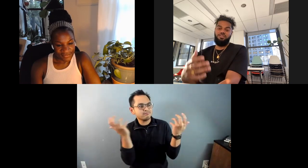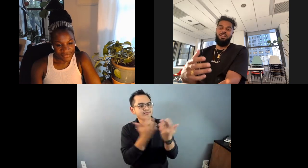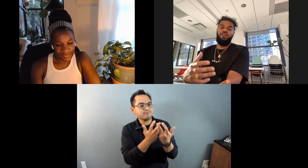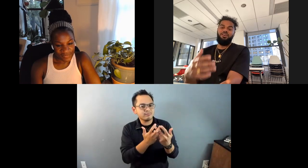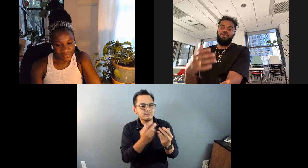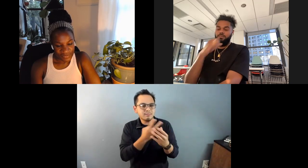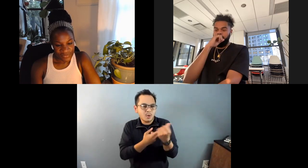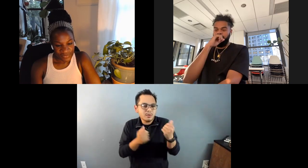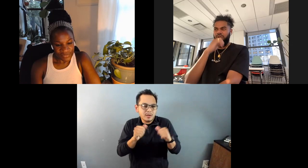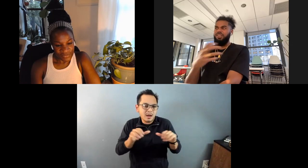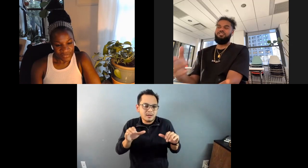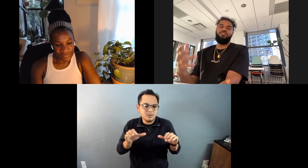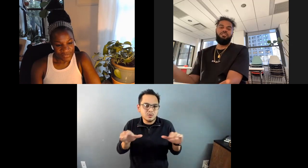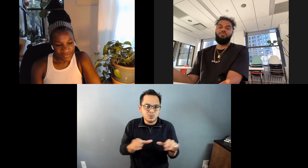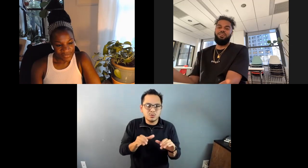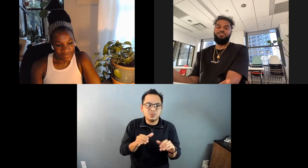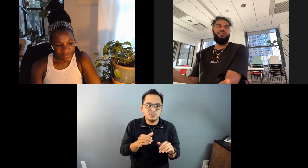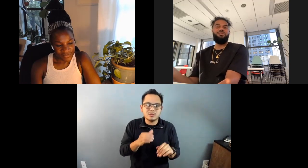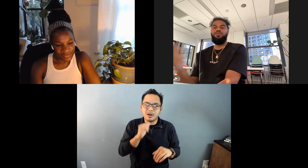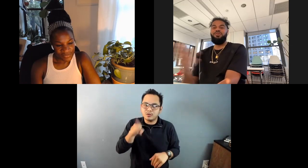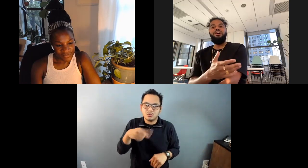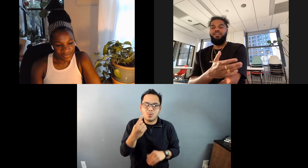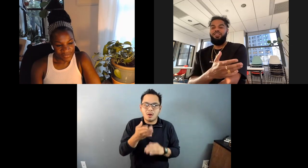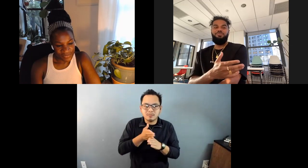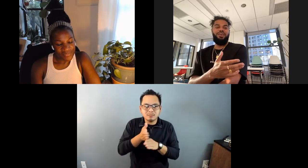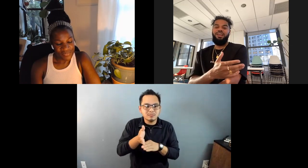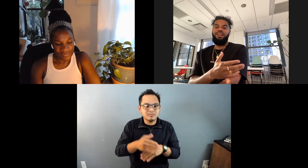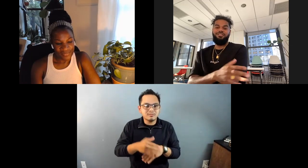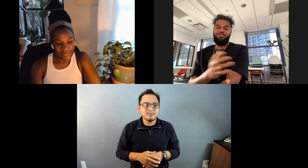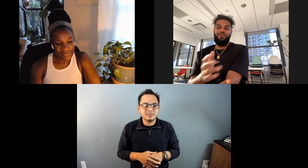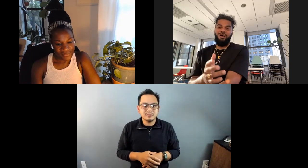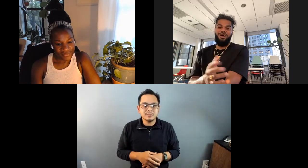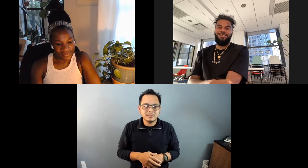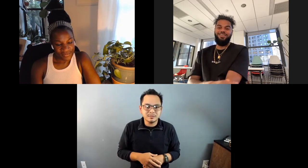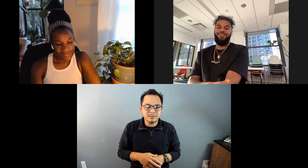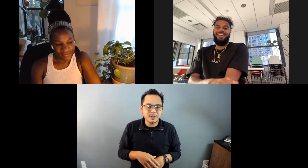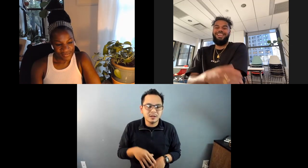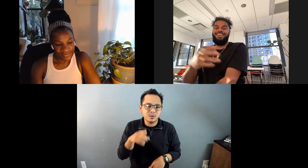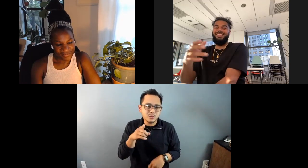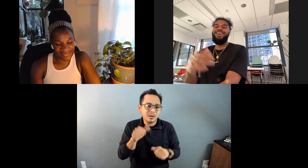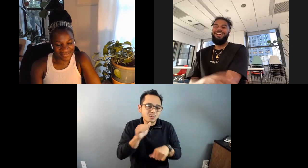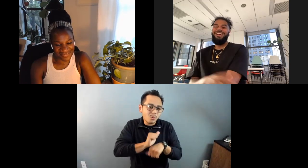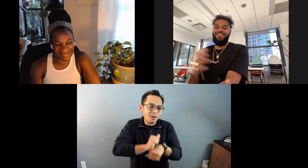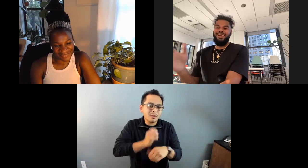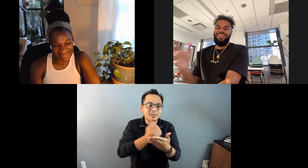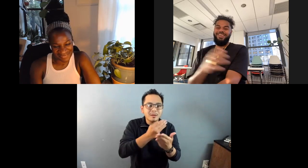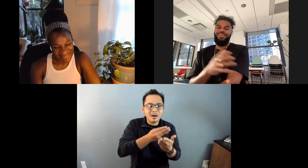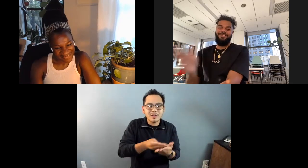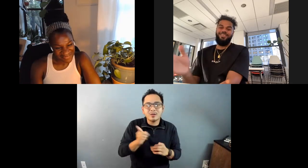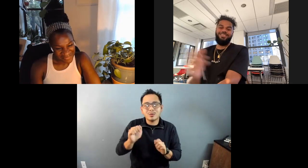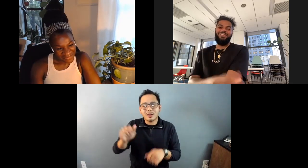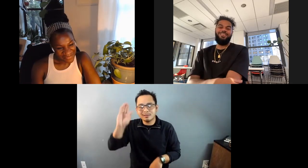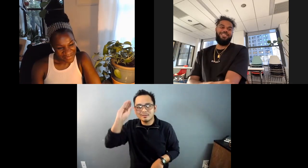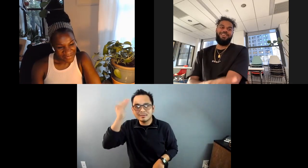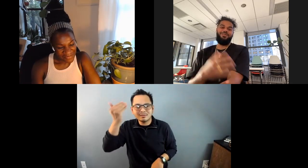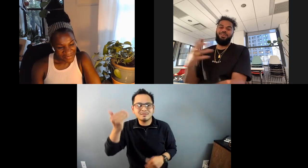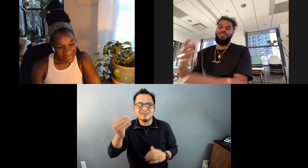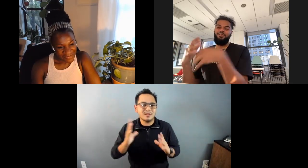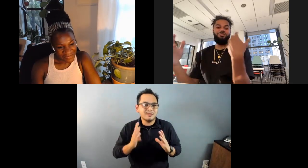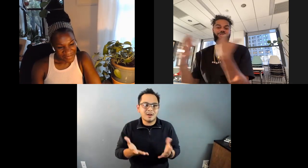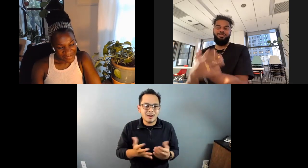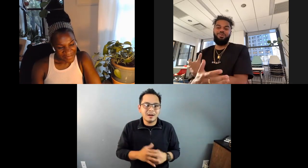that type of education and that cultural awareness has helped me get closer to a lot of different ethnicities and